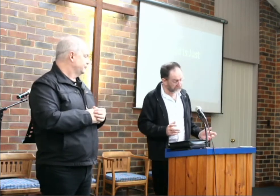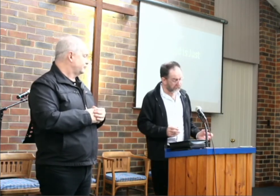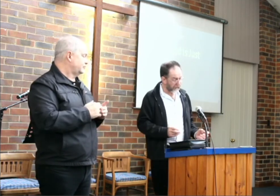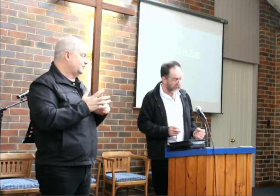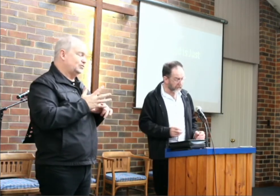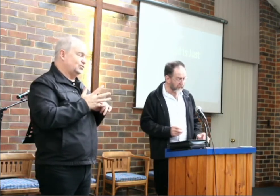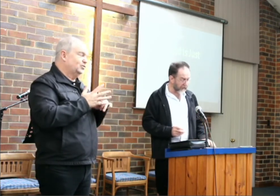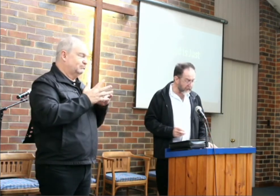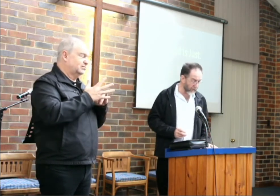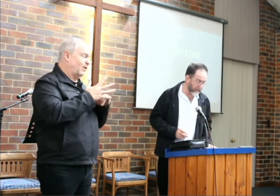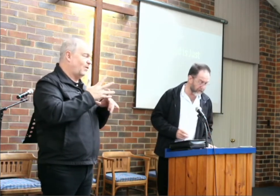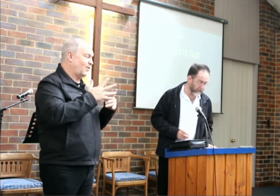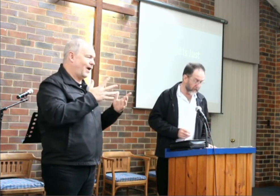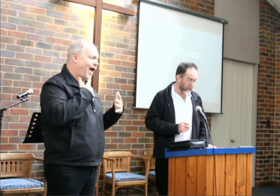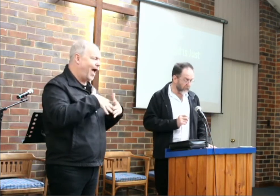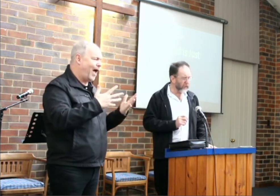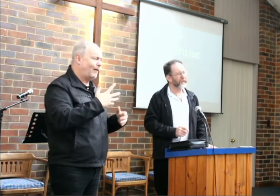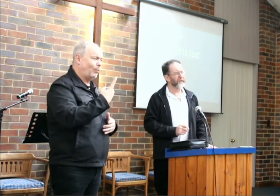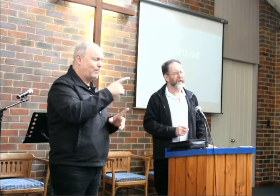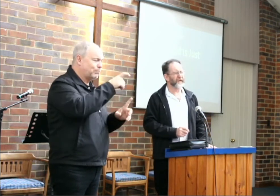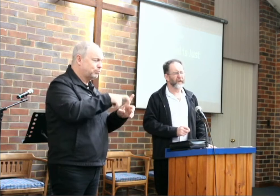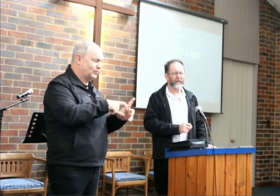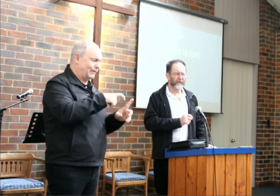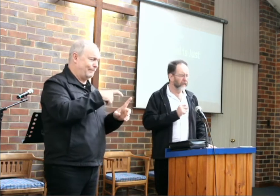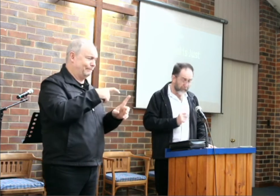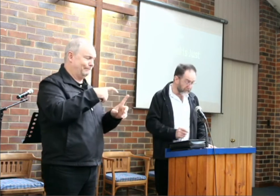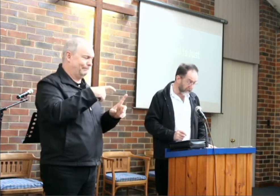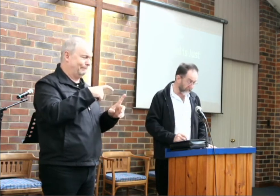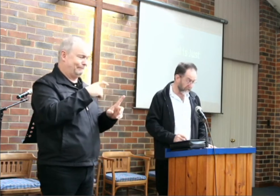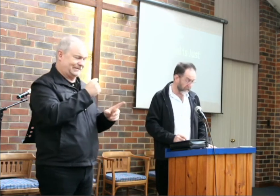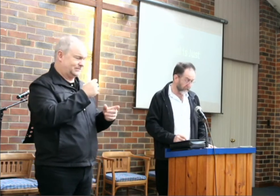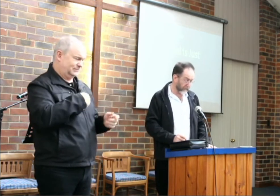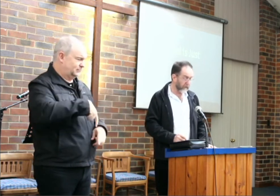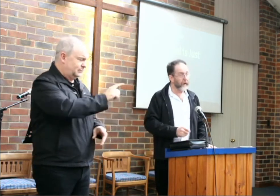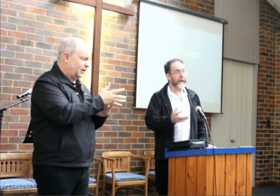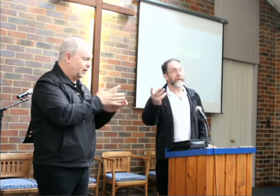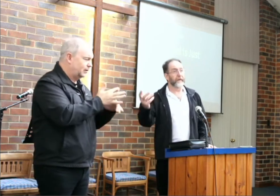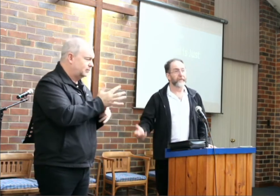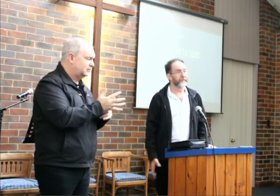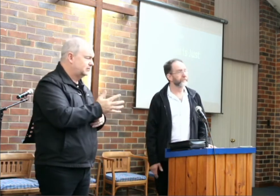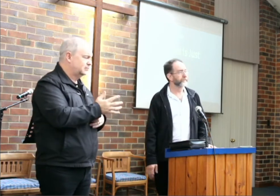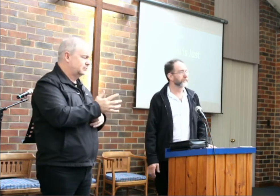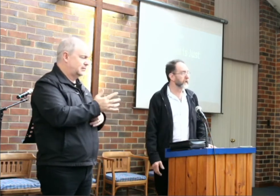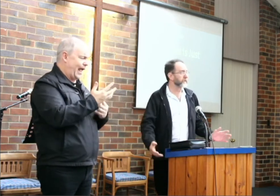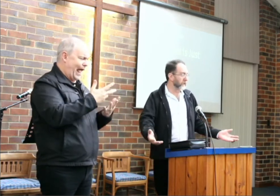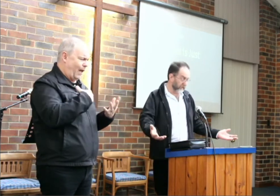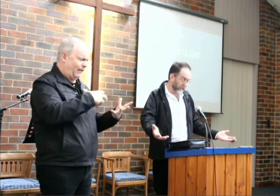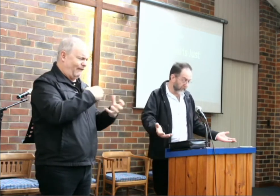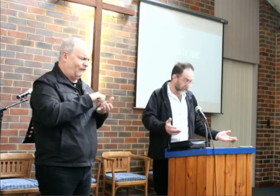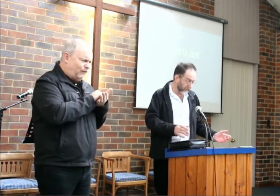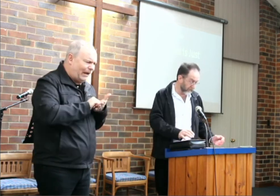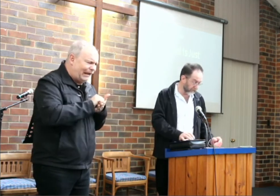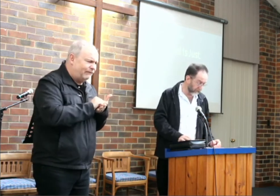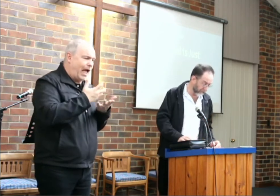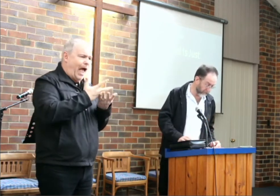question is, how can anyone not face hell, be forgiven, and get to heaven? That's the